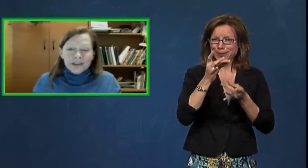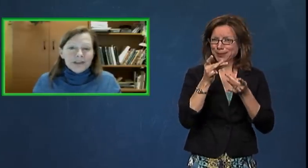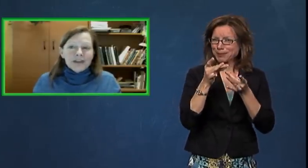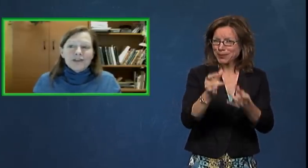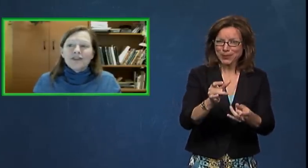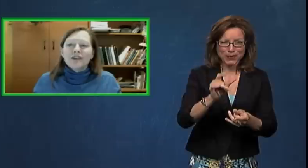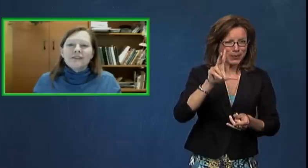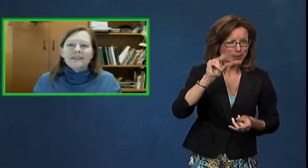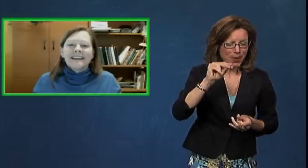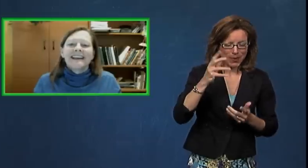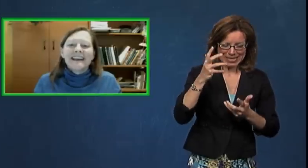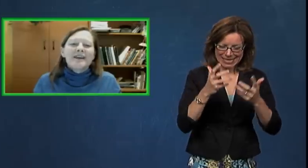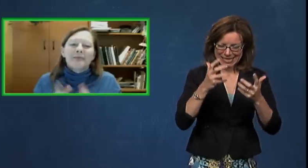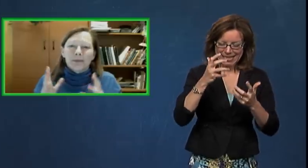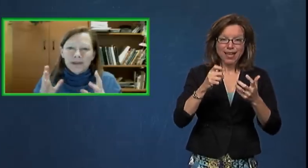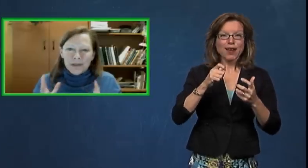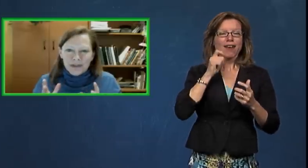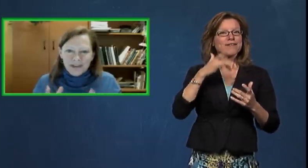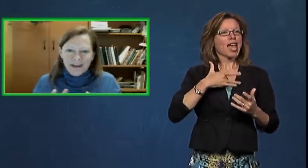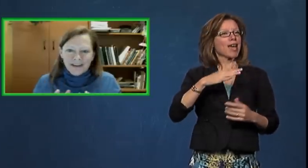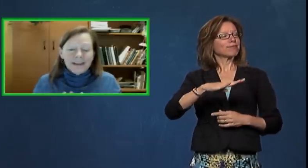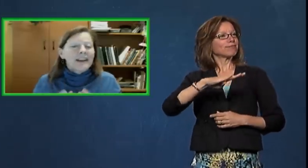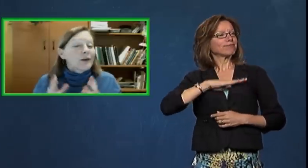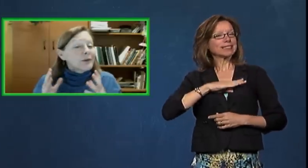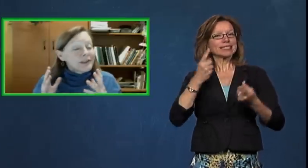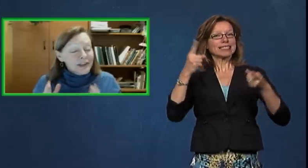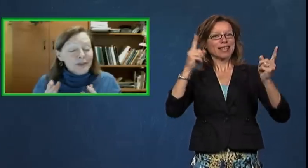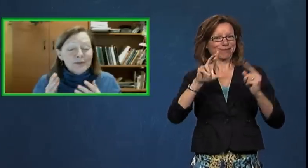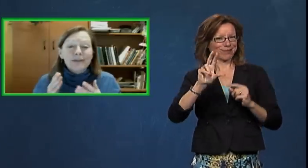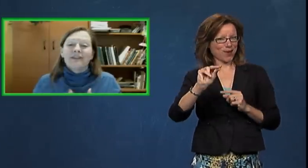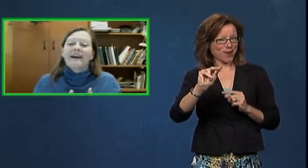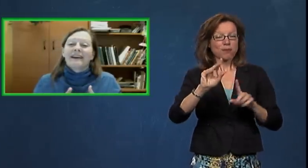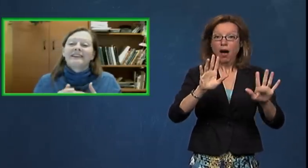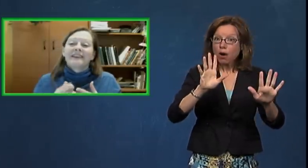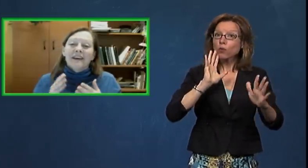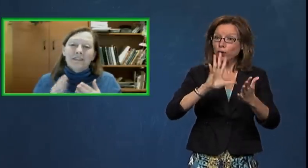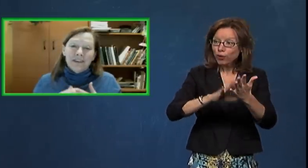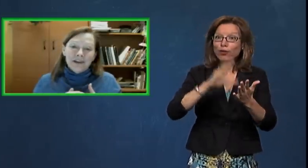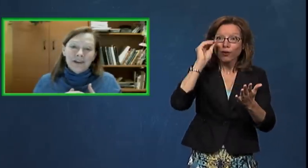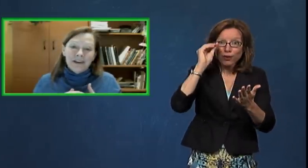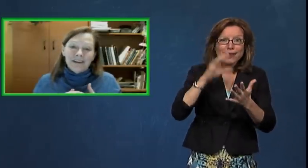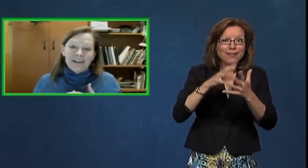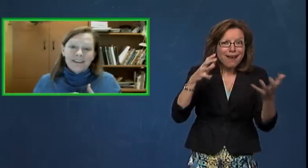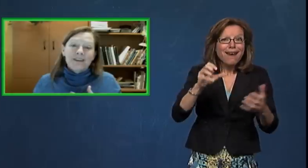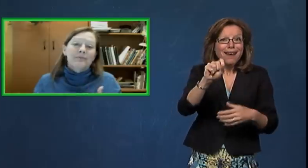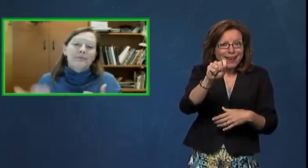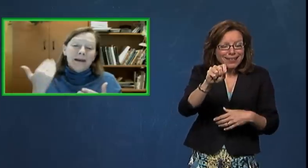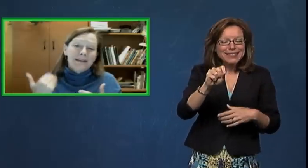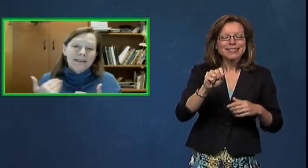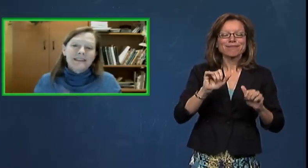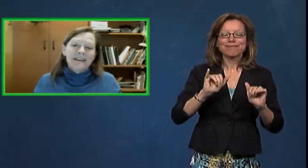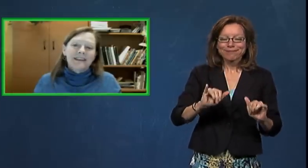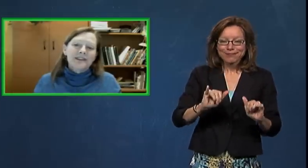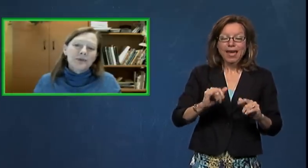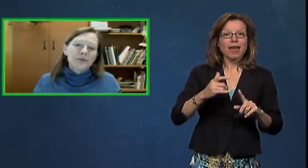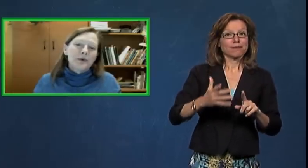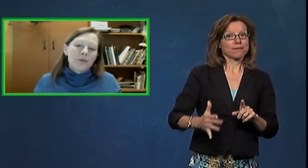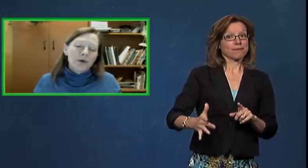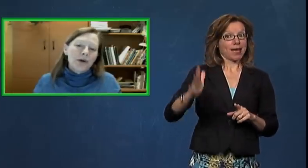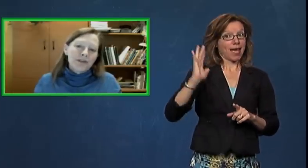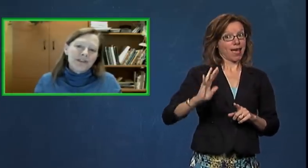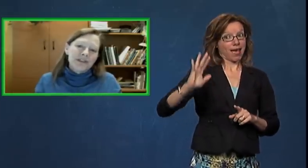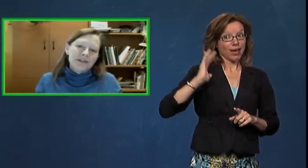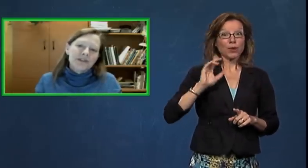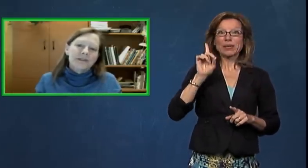totally successful, but we learned a lot. And we did provide VRI back in the day to